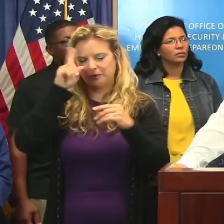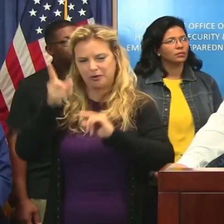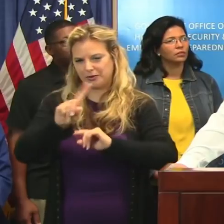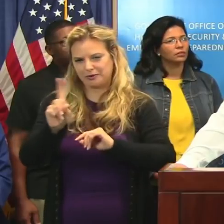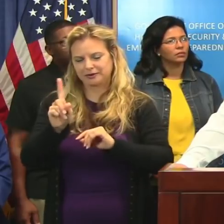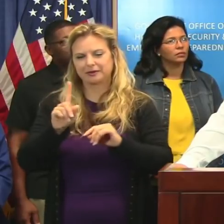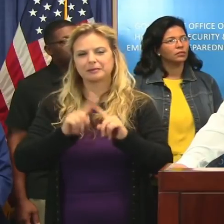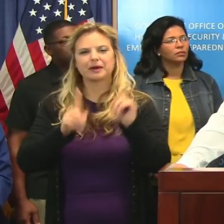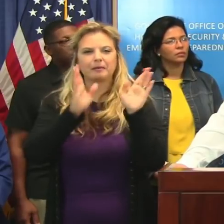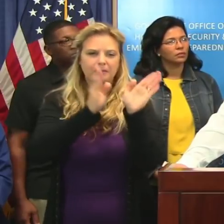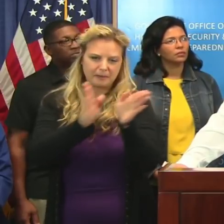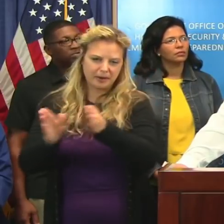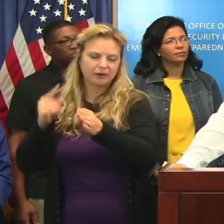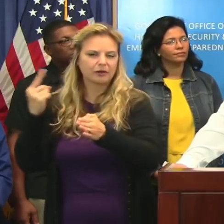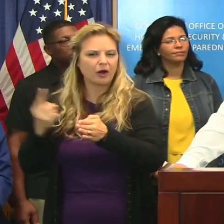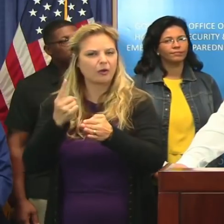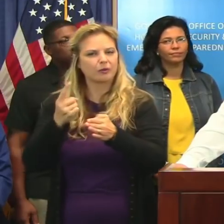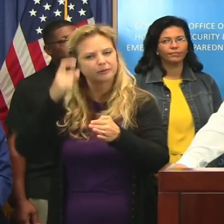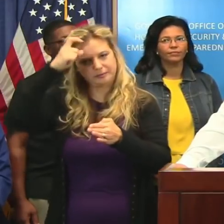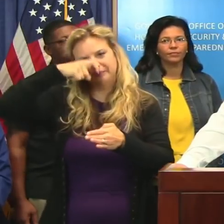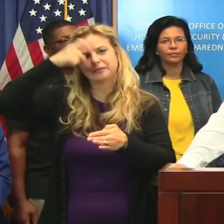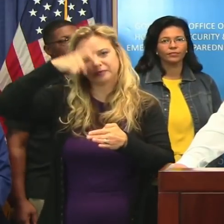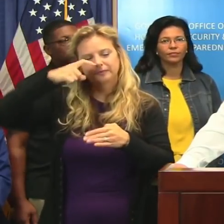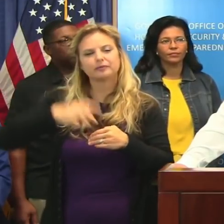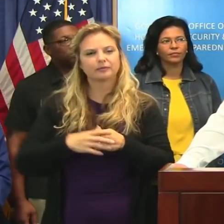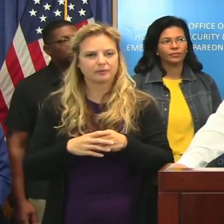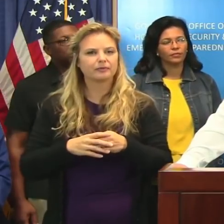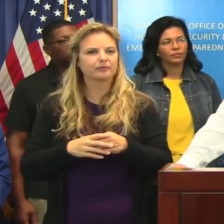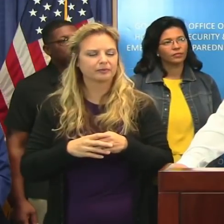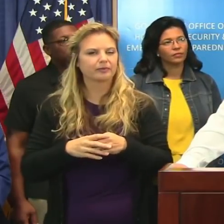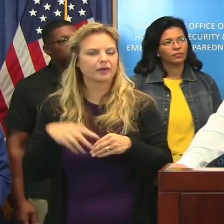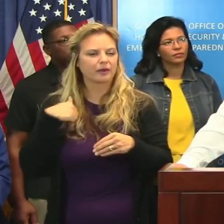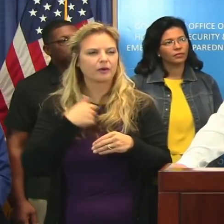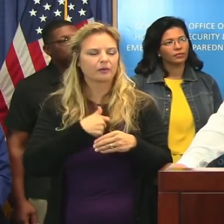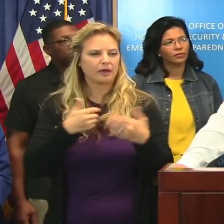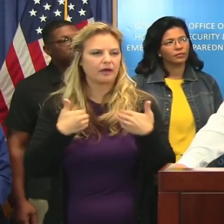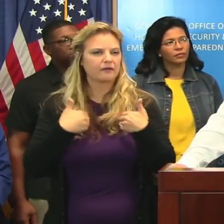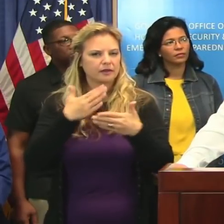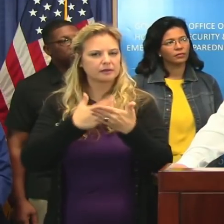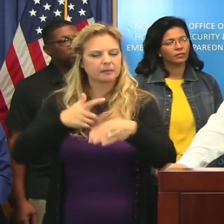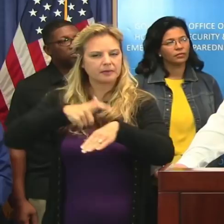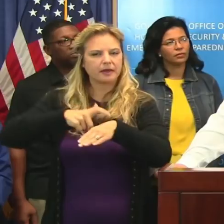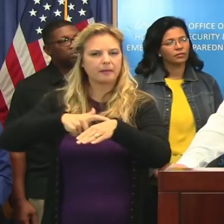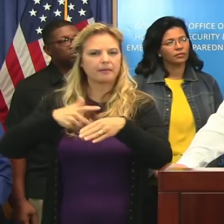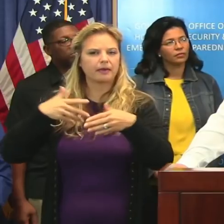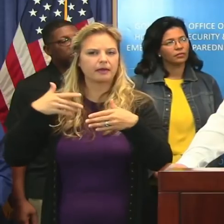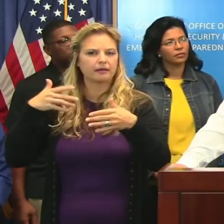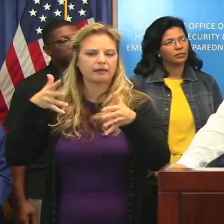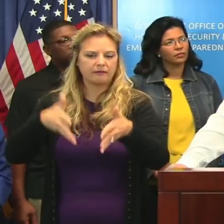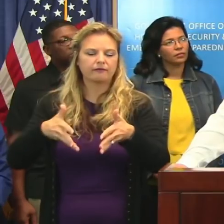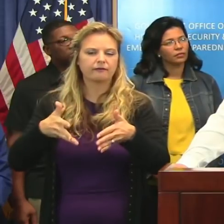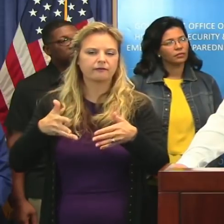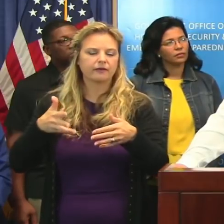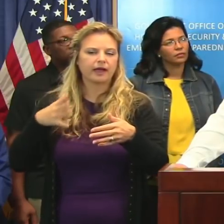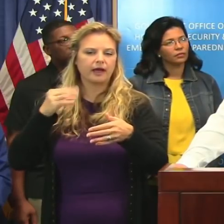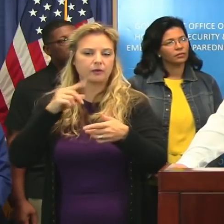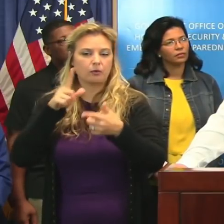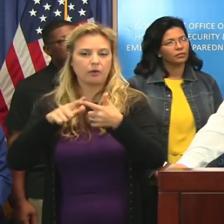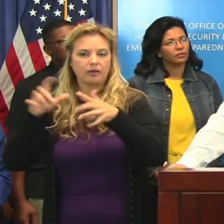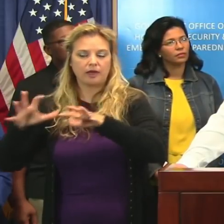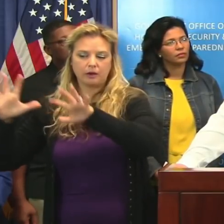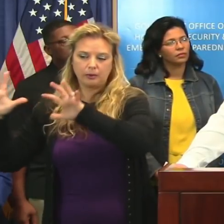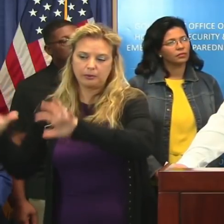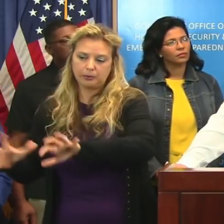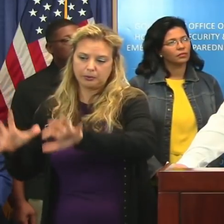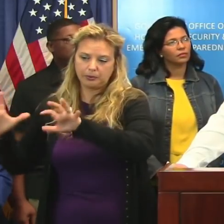being prepared is always prudent. And we do have some time left between now and when tropical storm